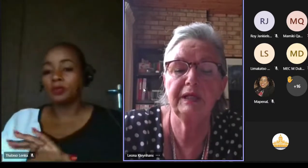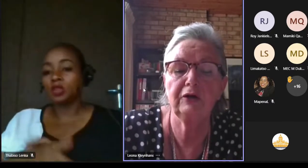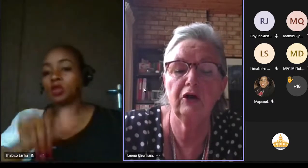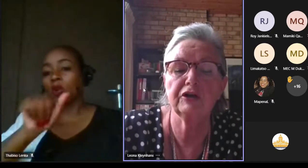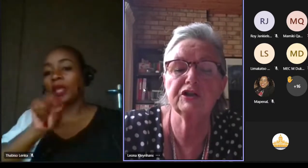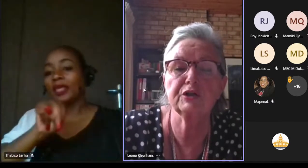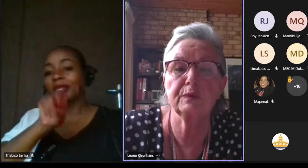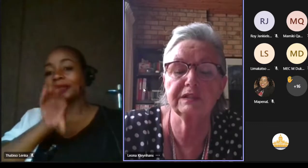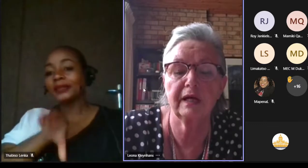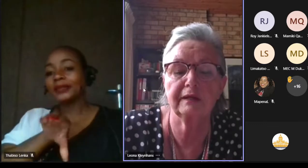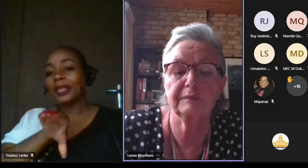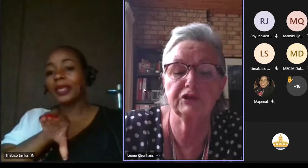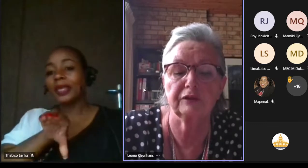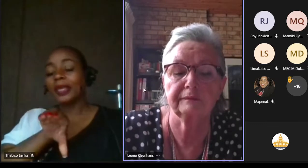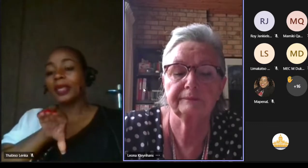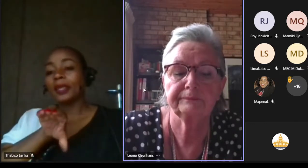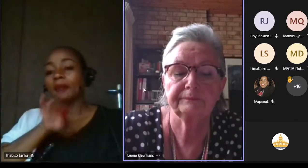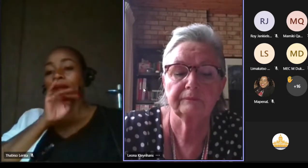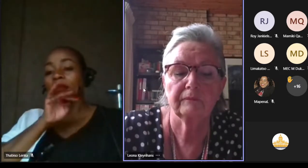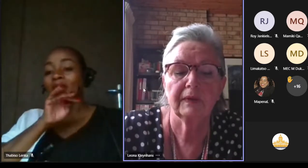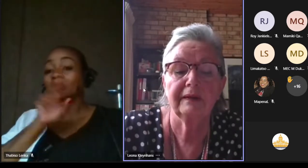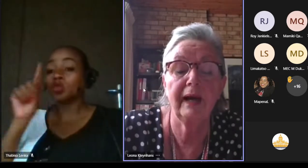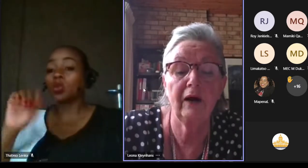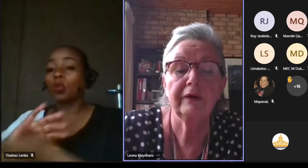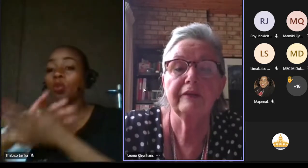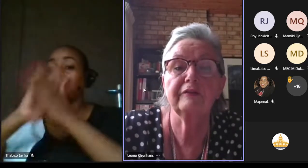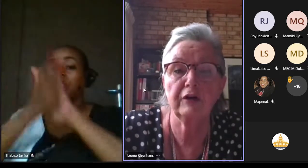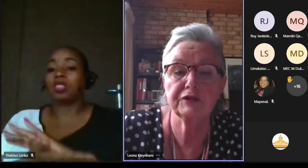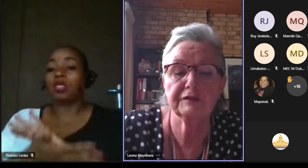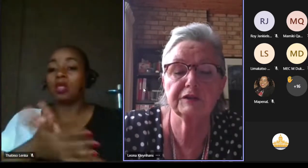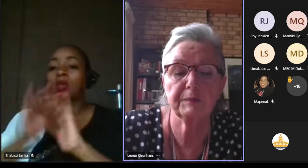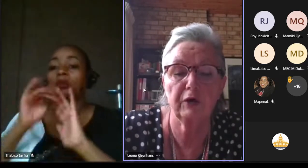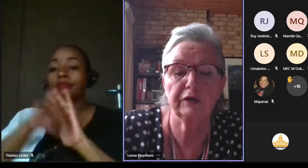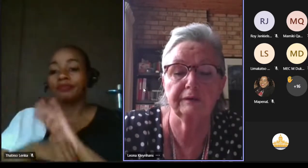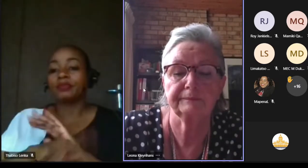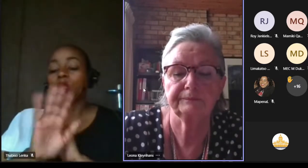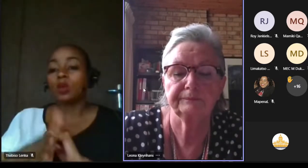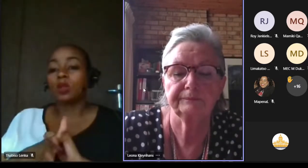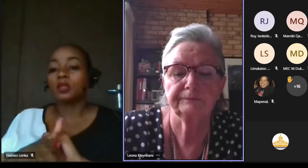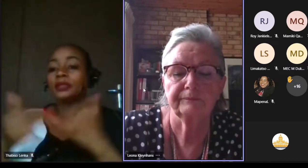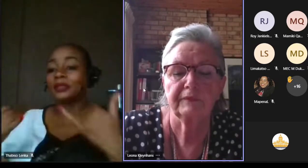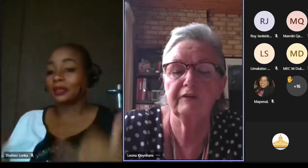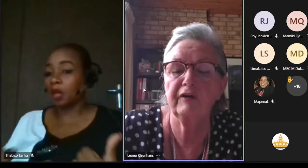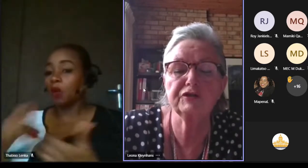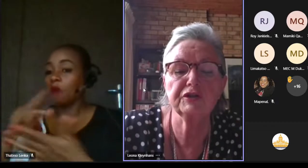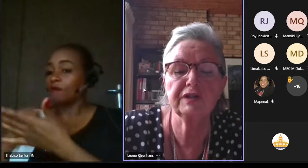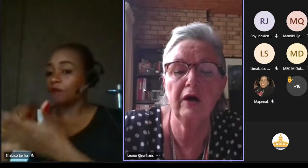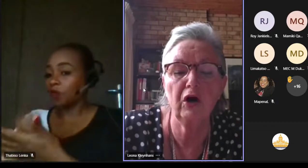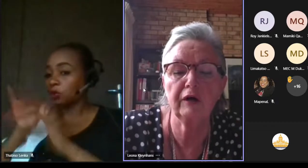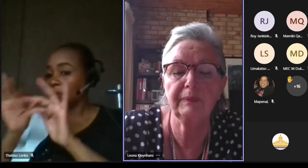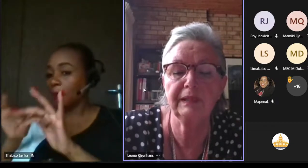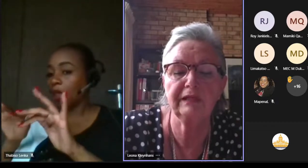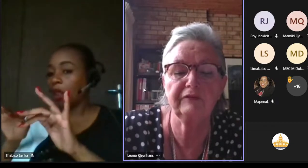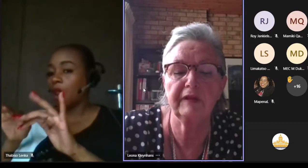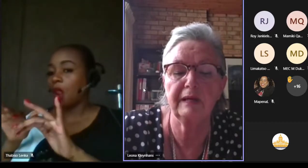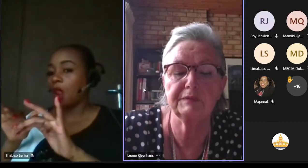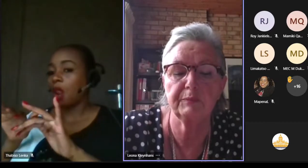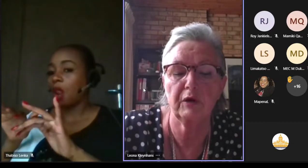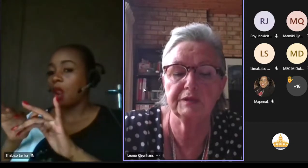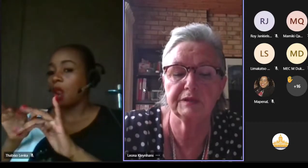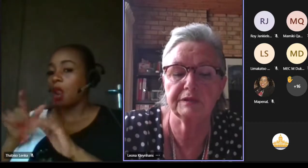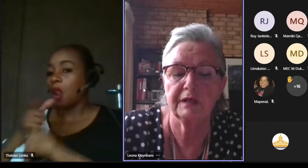seemingly been on a suicide mission. Now, the voters have spoken. The voters no longer believe